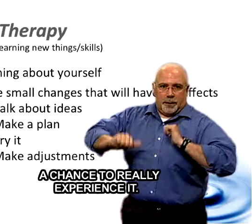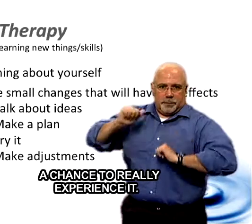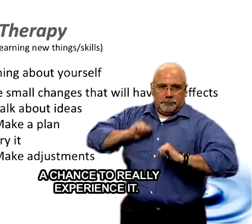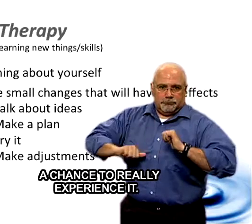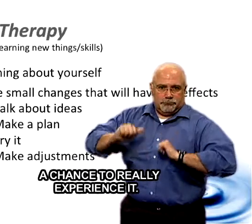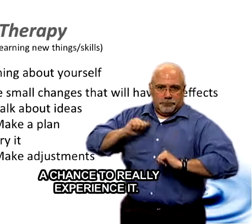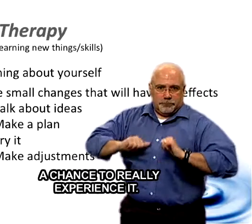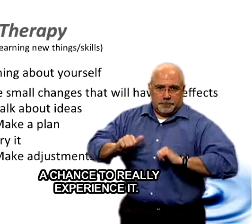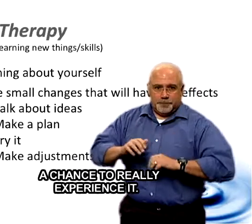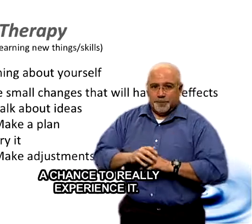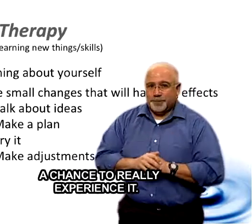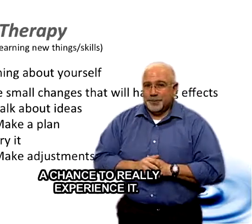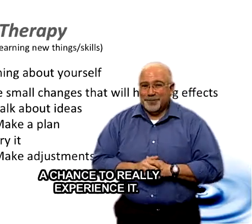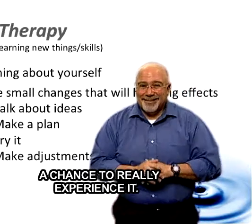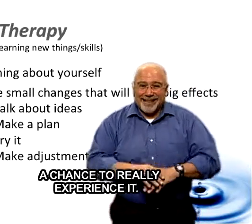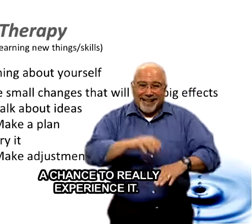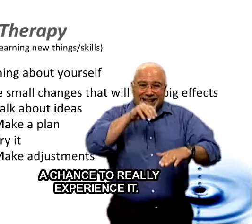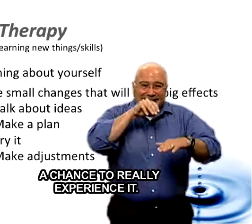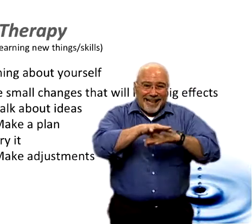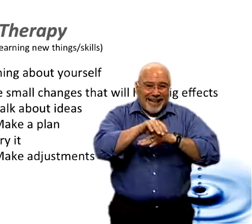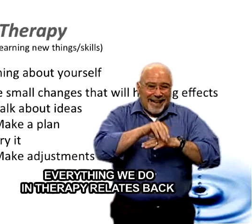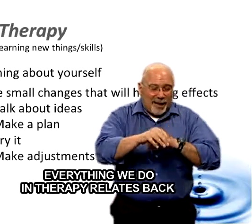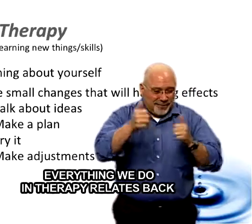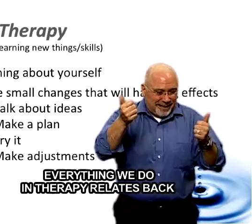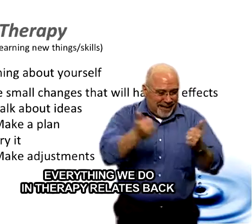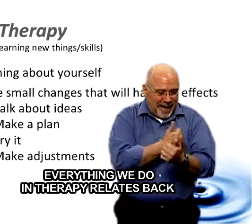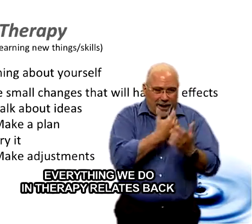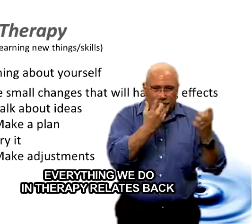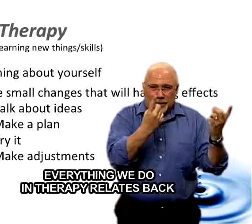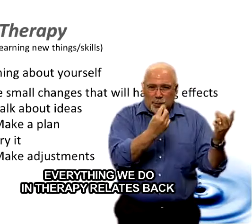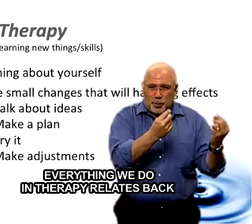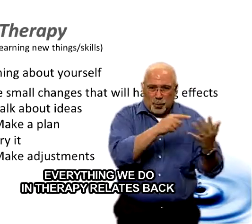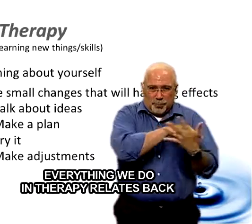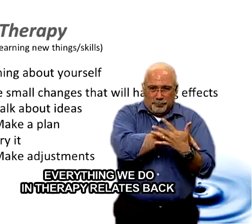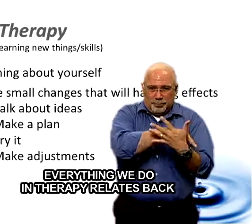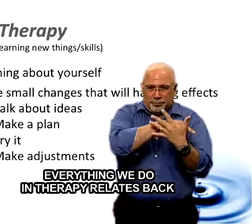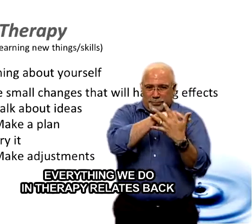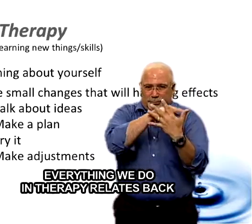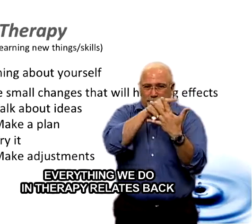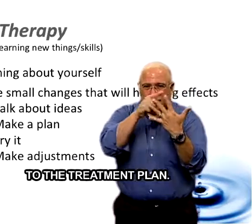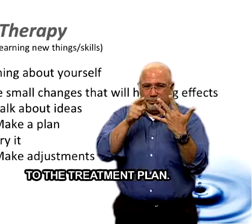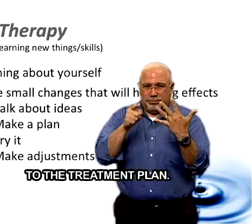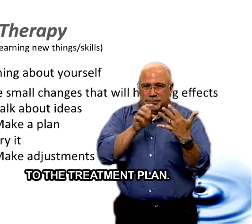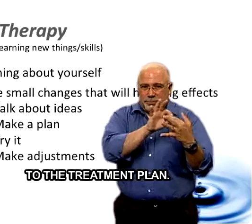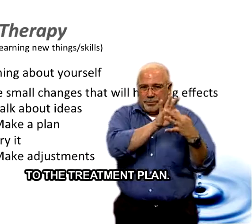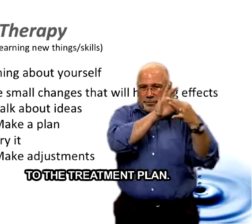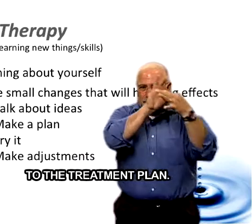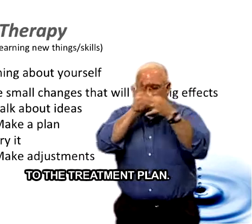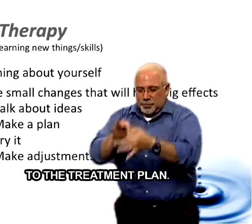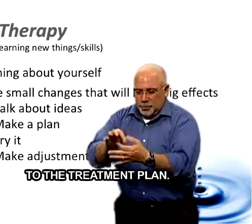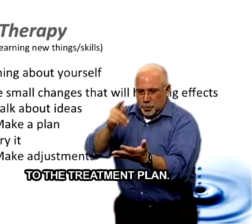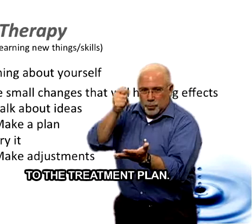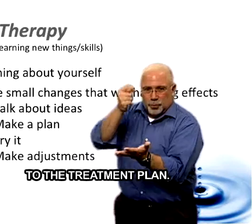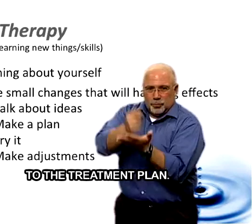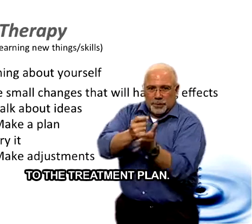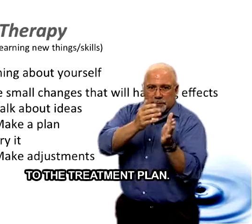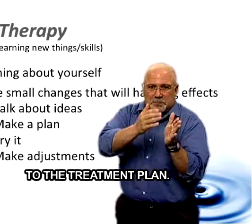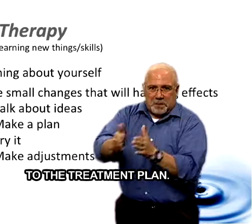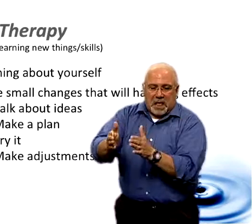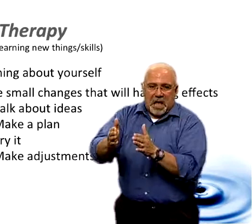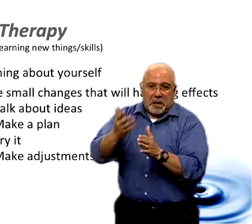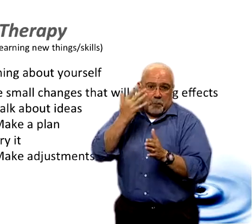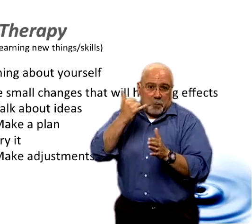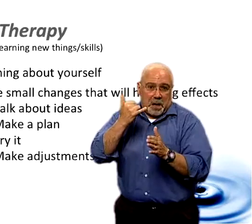to really experience it. Everything we do in therapy relates back to the treatment plan.